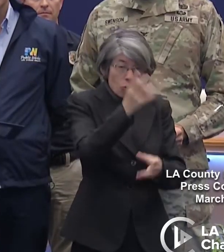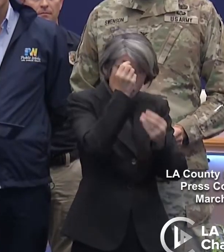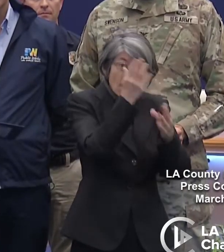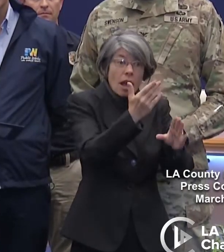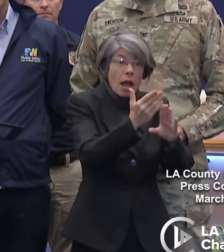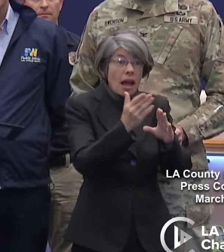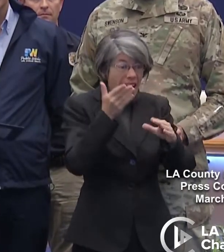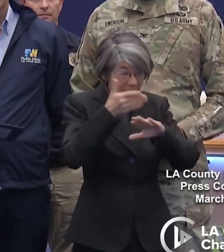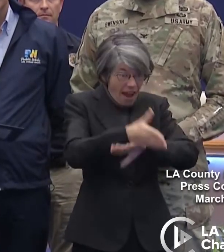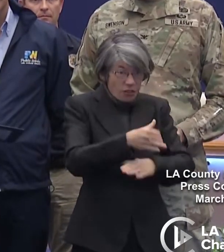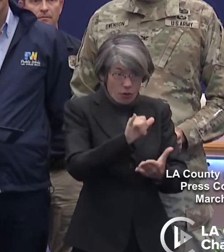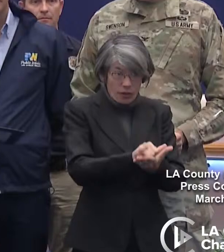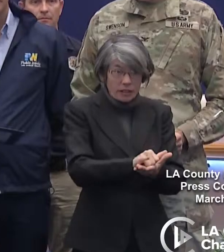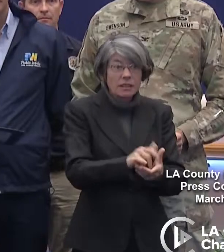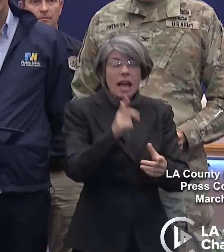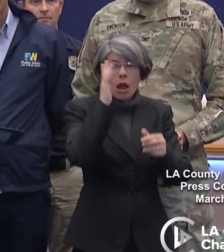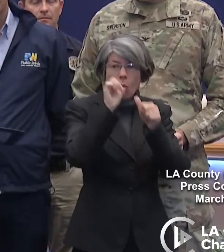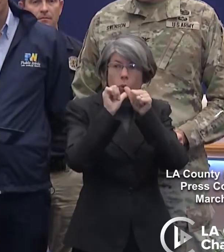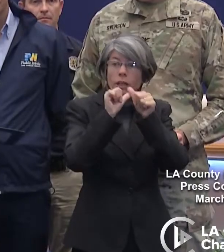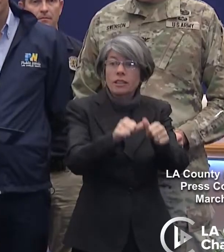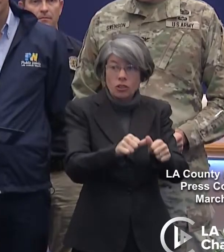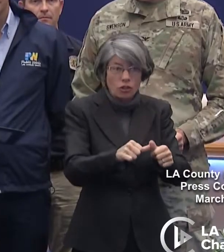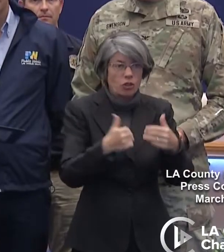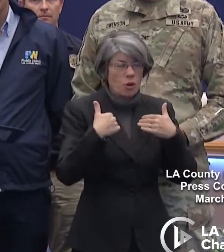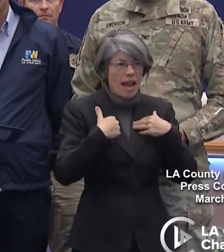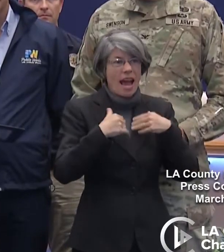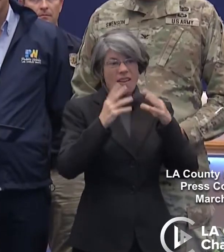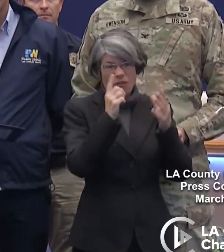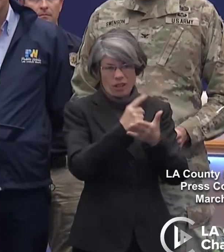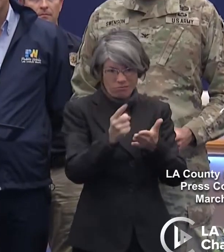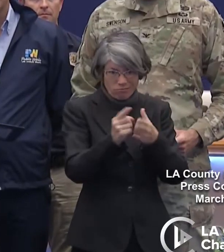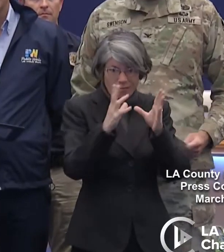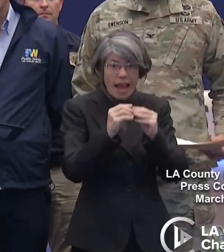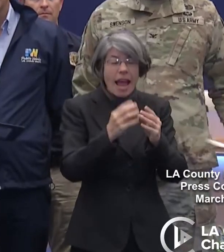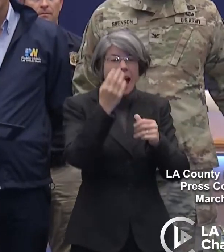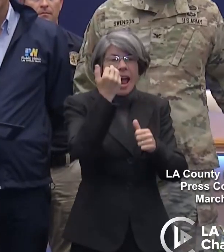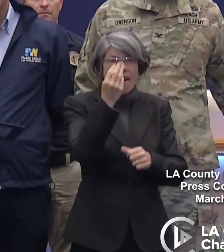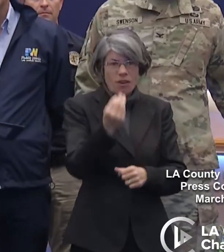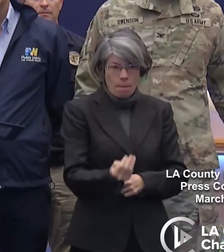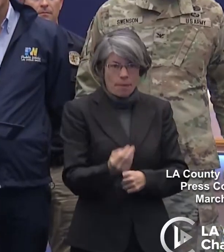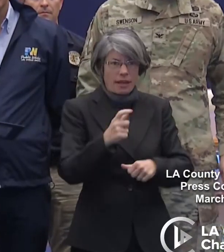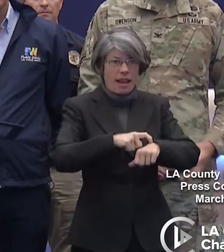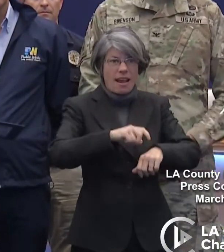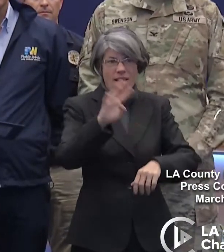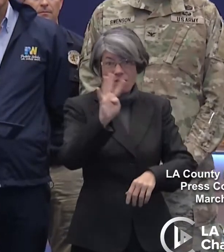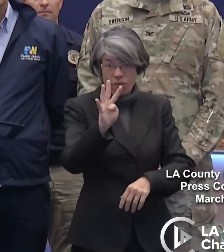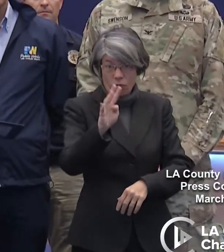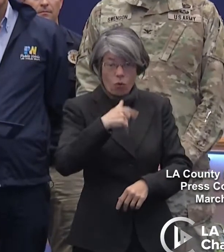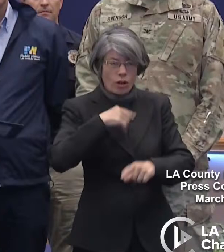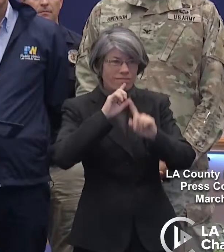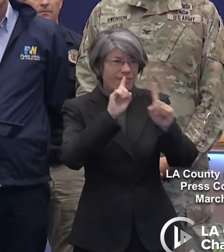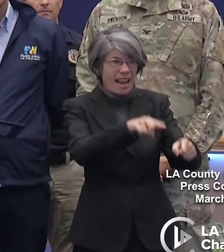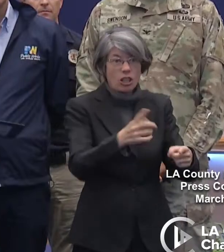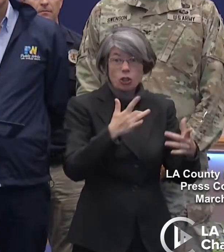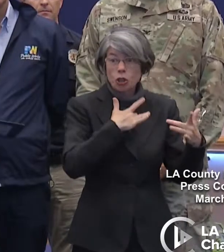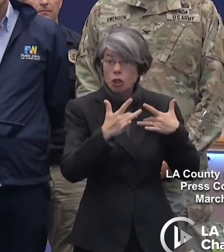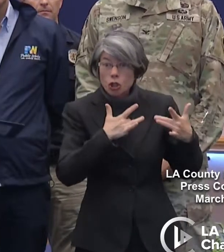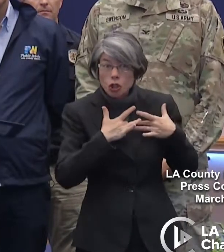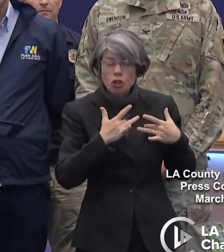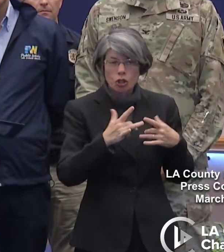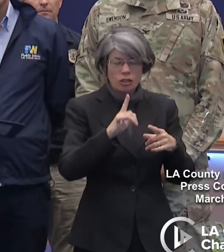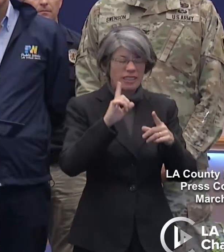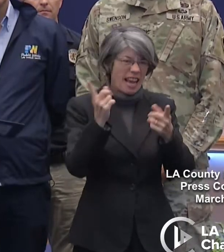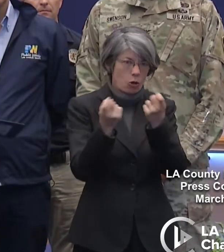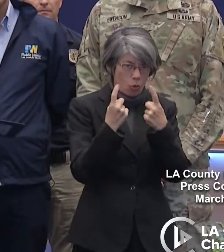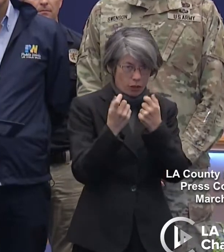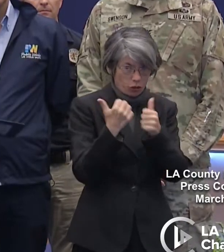well beyond this, and will continue hosting weekly community meetings every Monday at 4 p.m. to answer residents' concerns